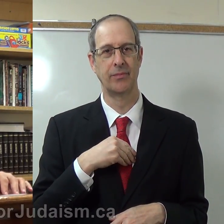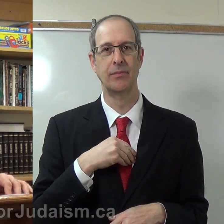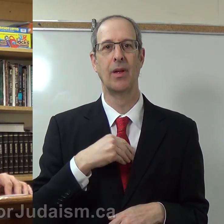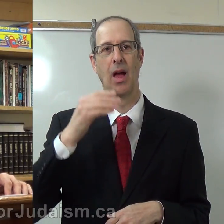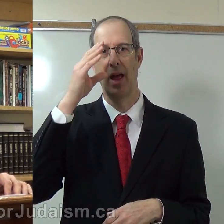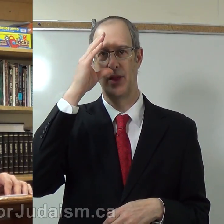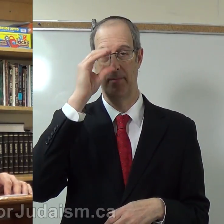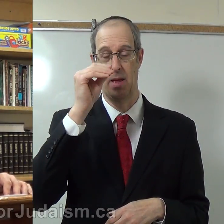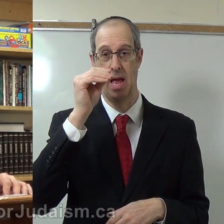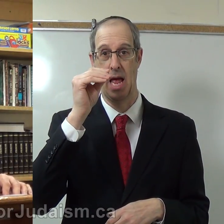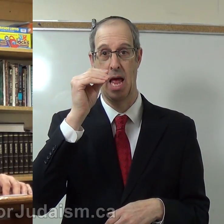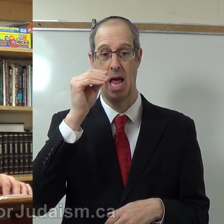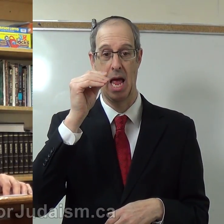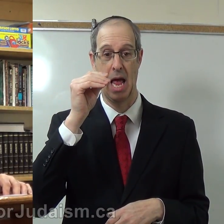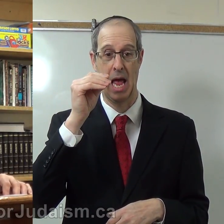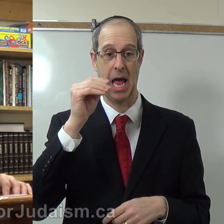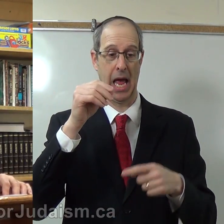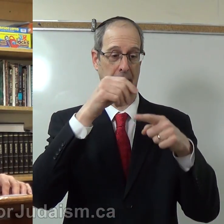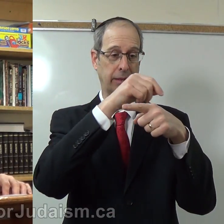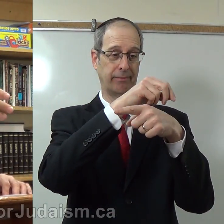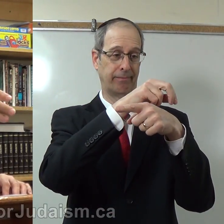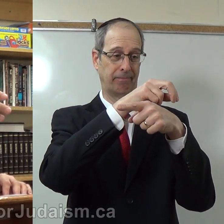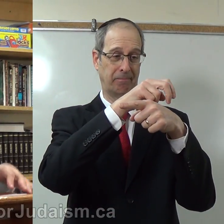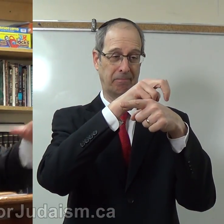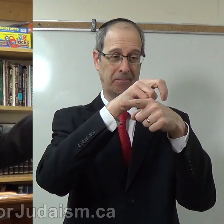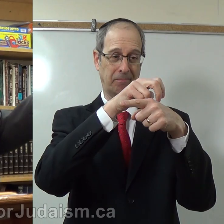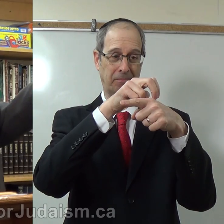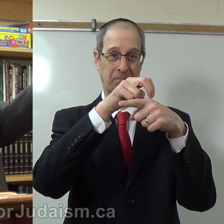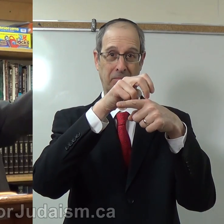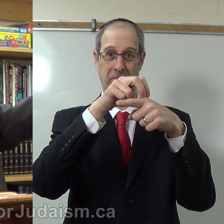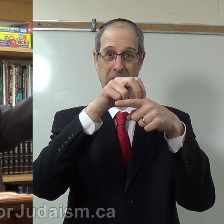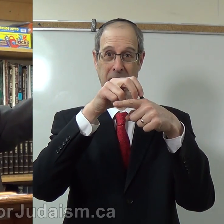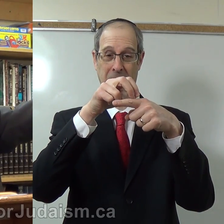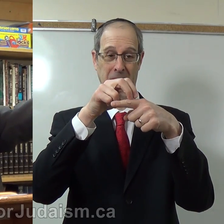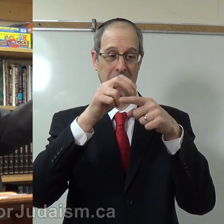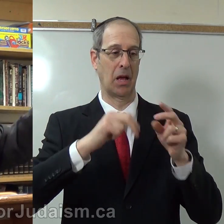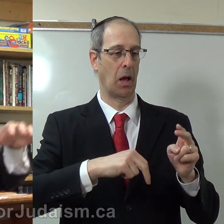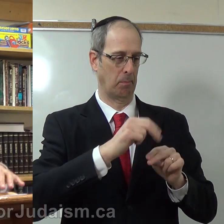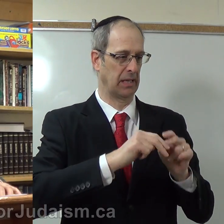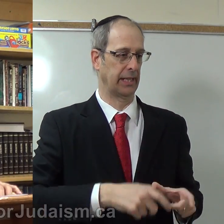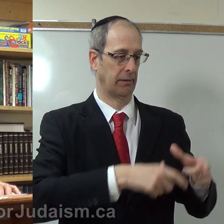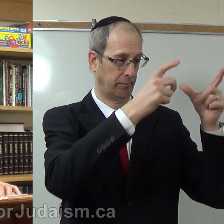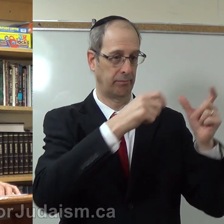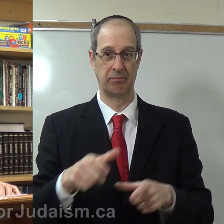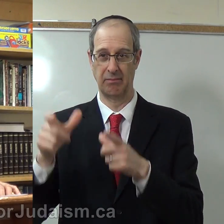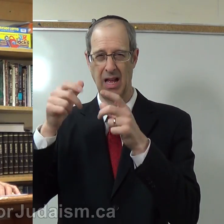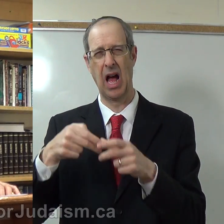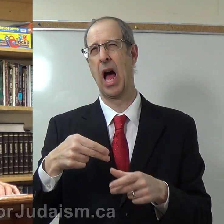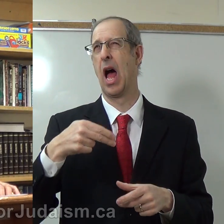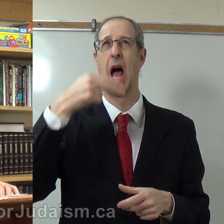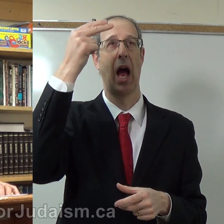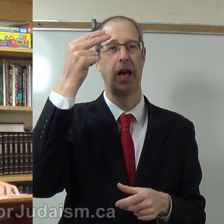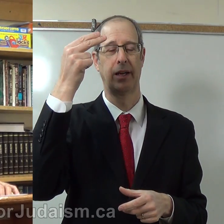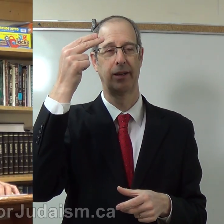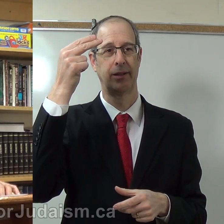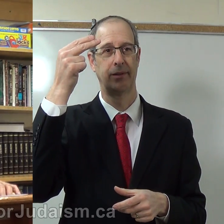the man walks across this steel wire between these two buildings very high up